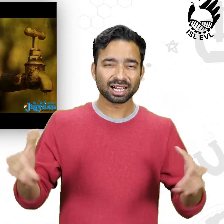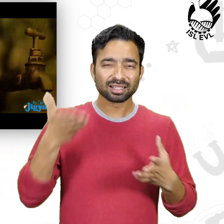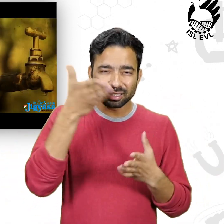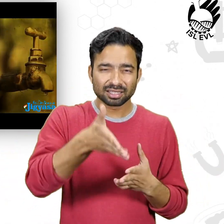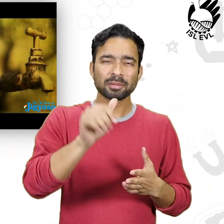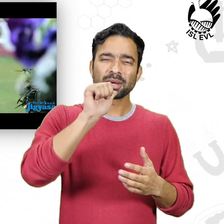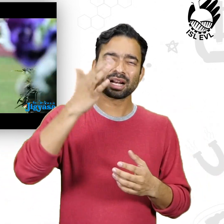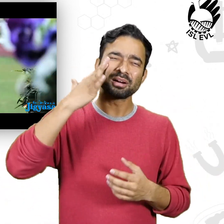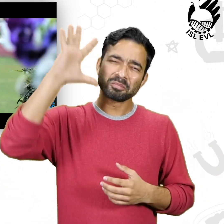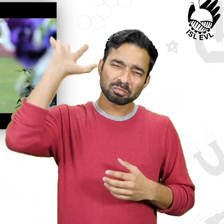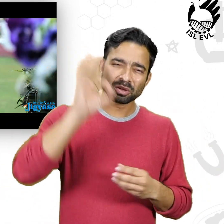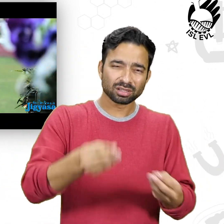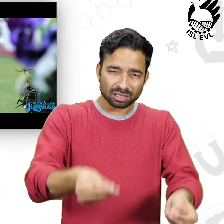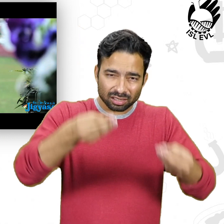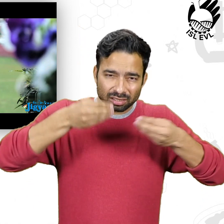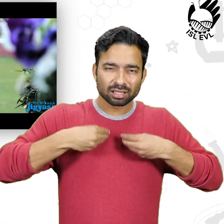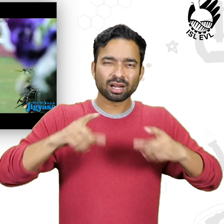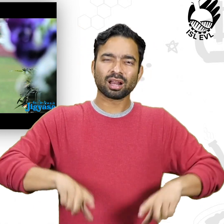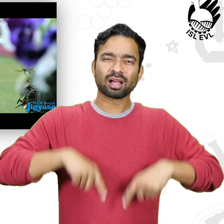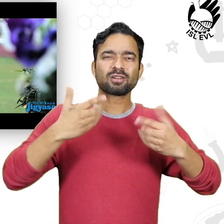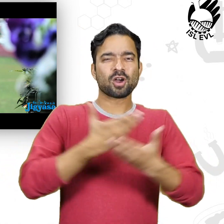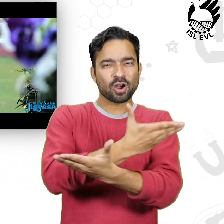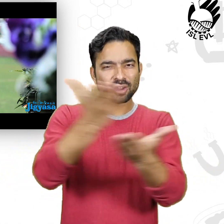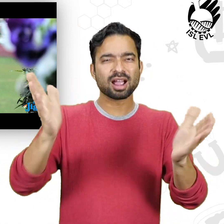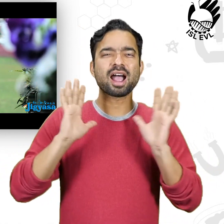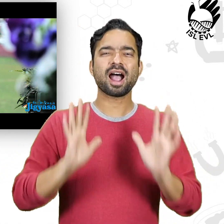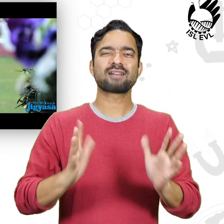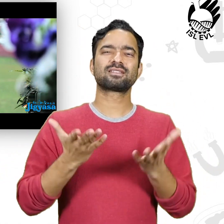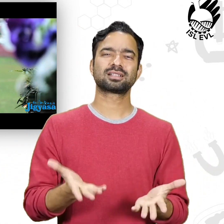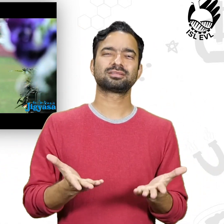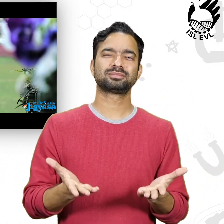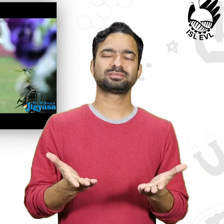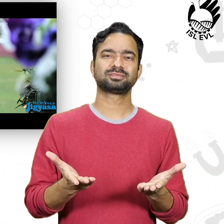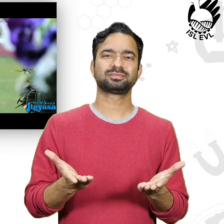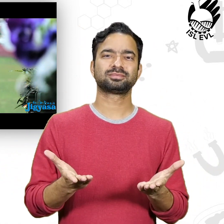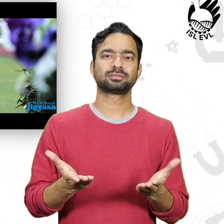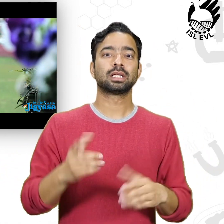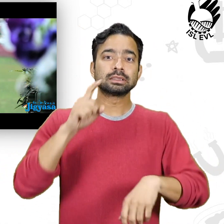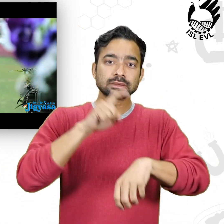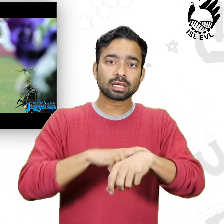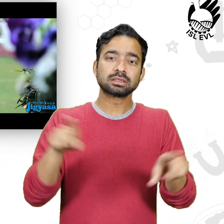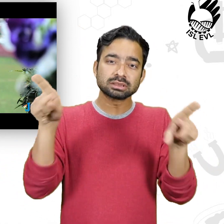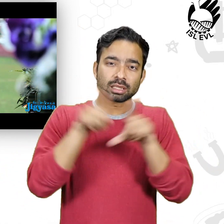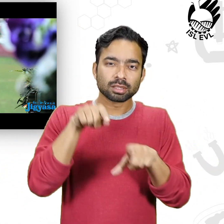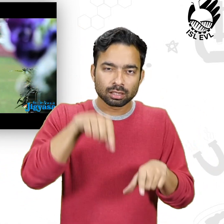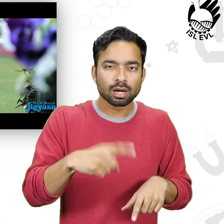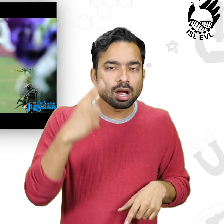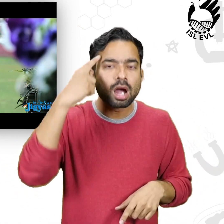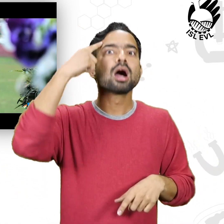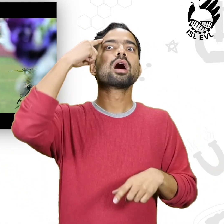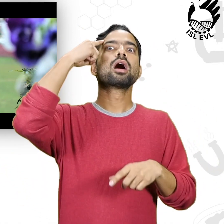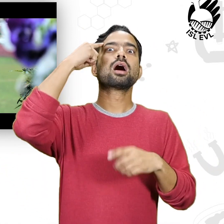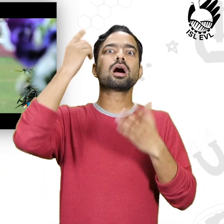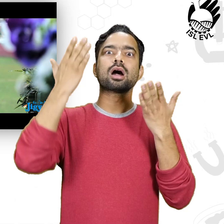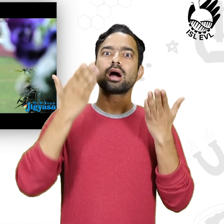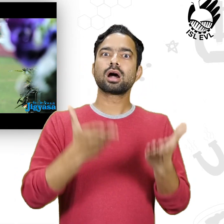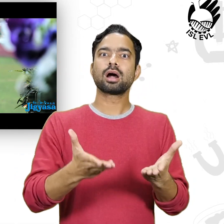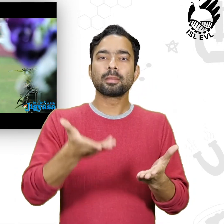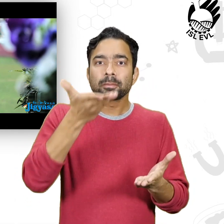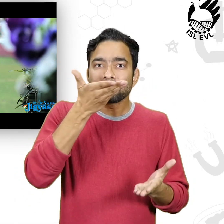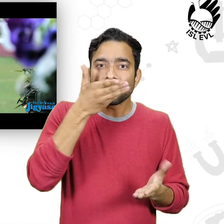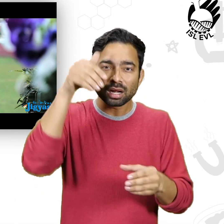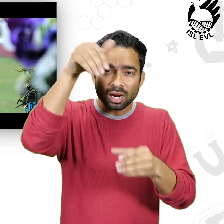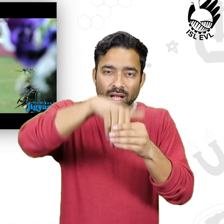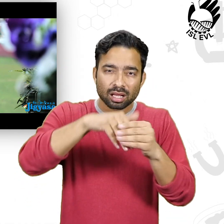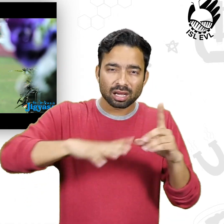Life began because of presence of water. It is essential for life. At the same time,